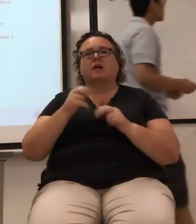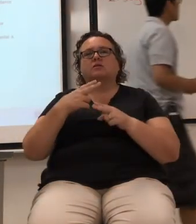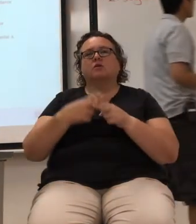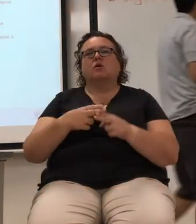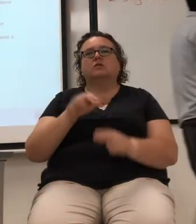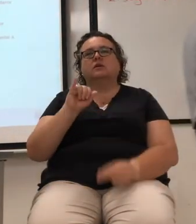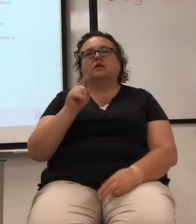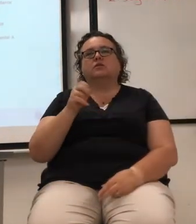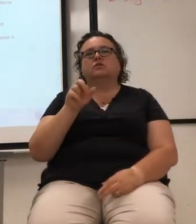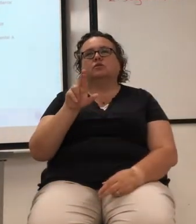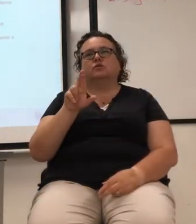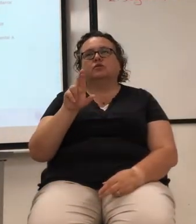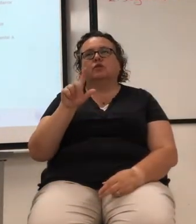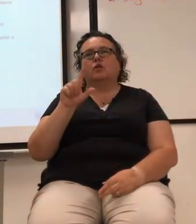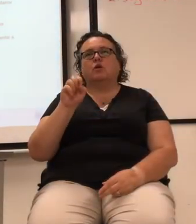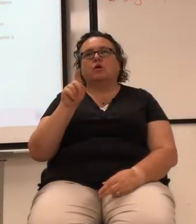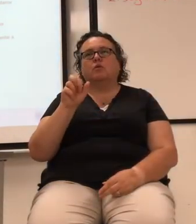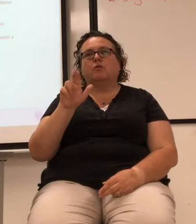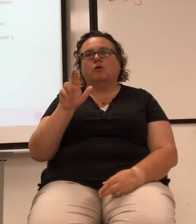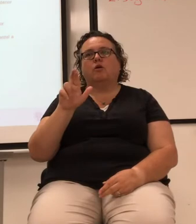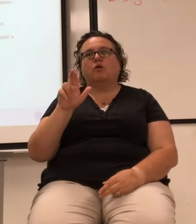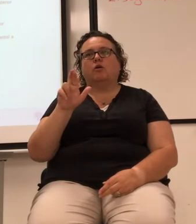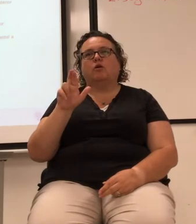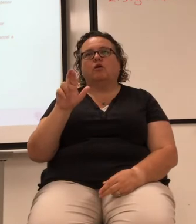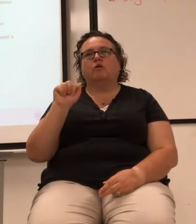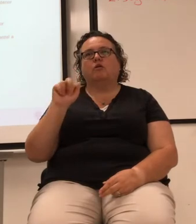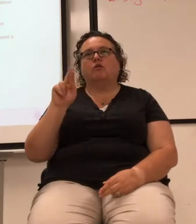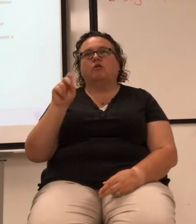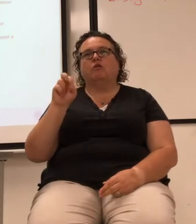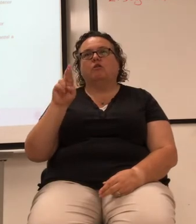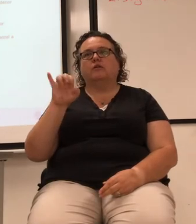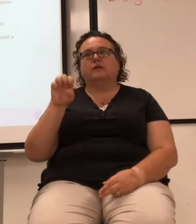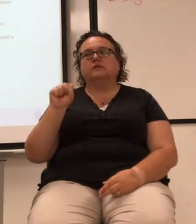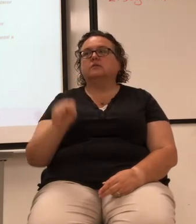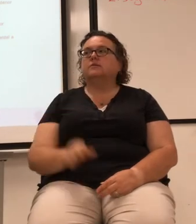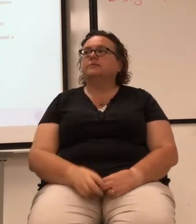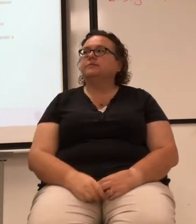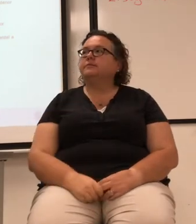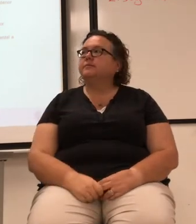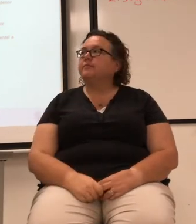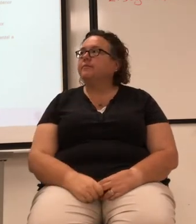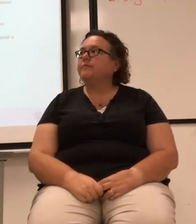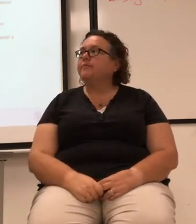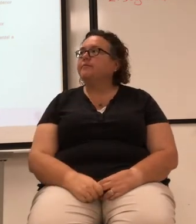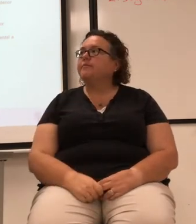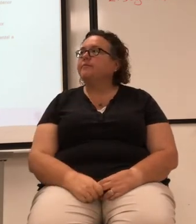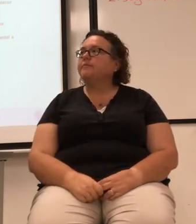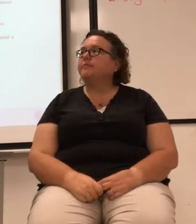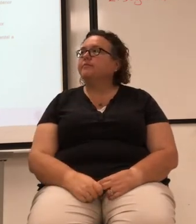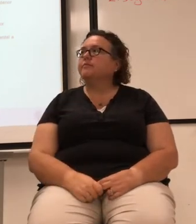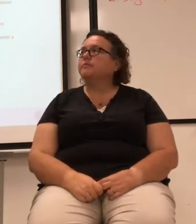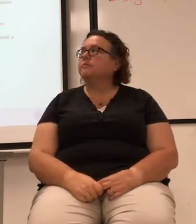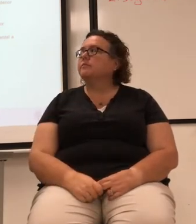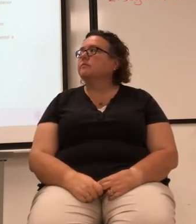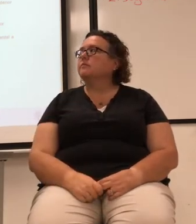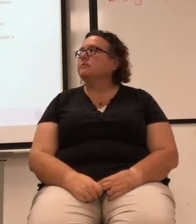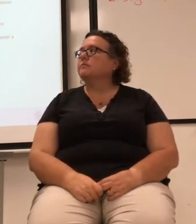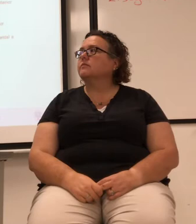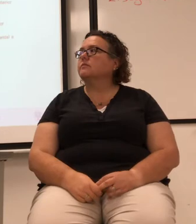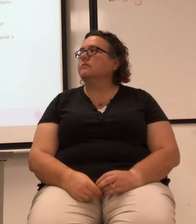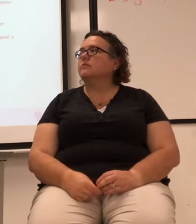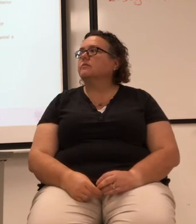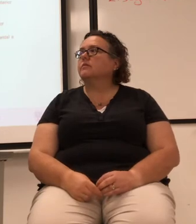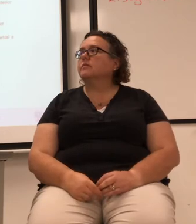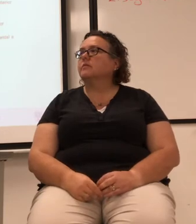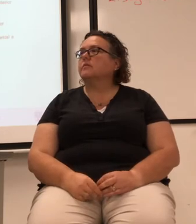arteries. So maybe this will branch, and one goes there, one goes there. So call